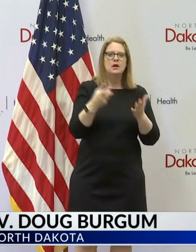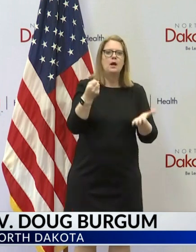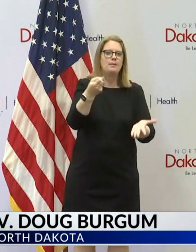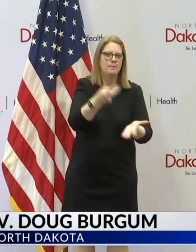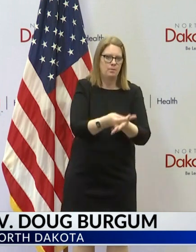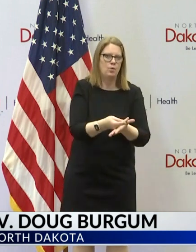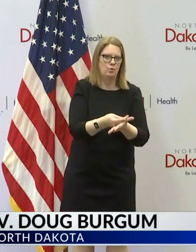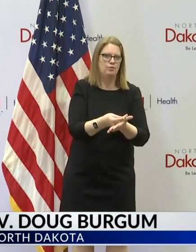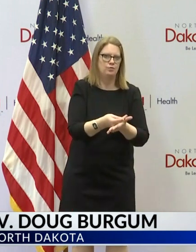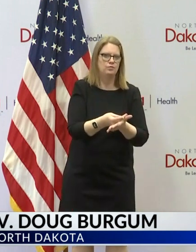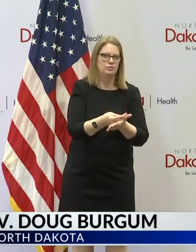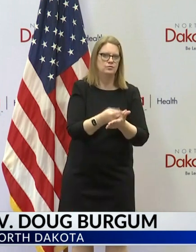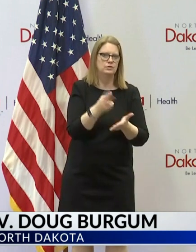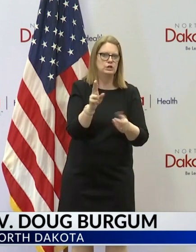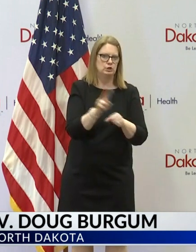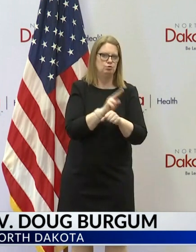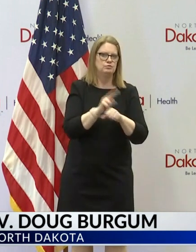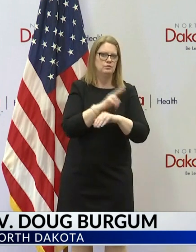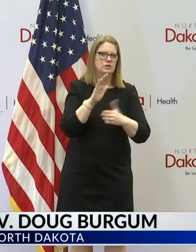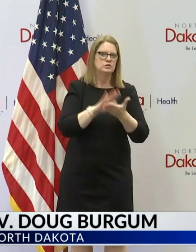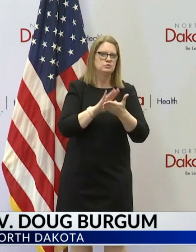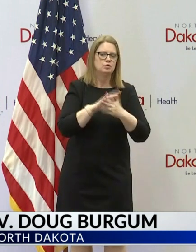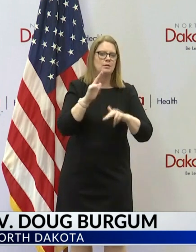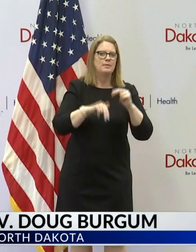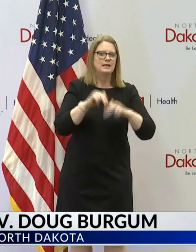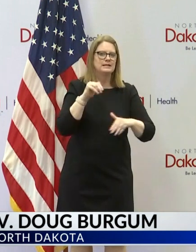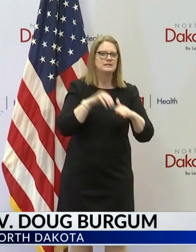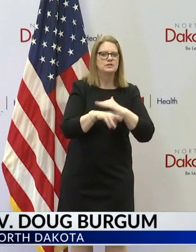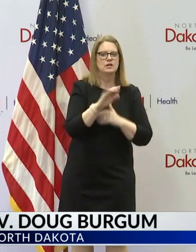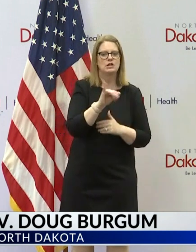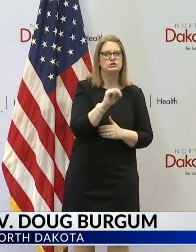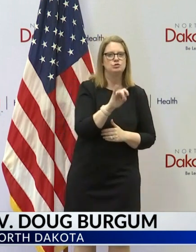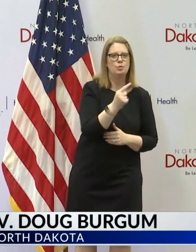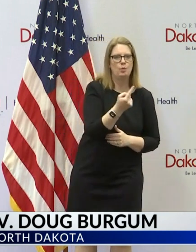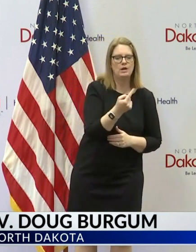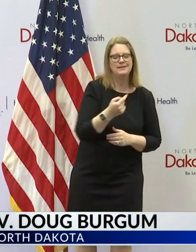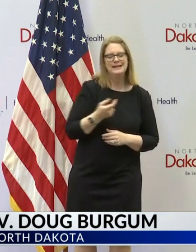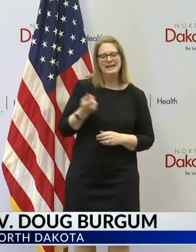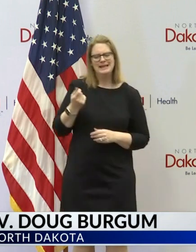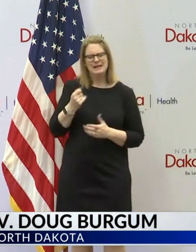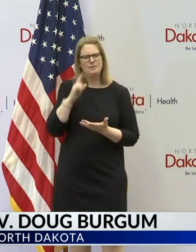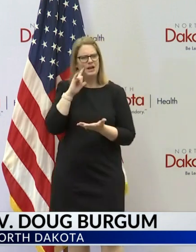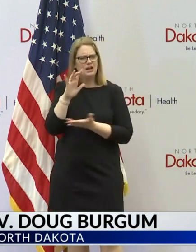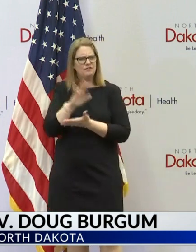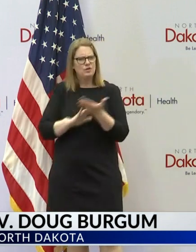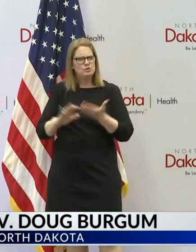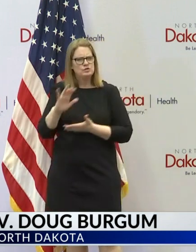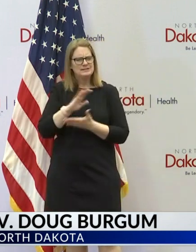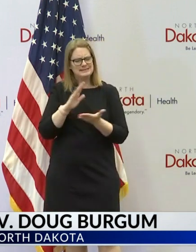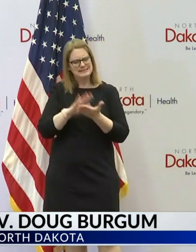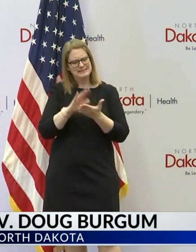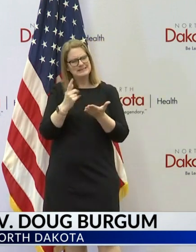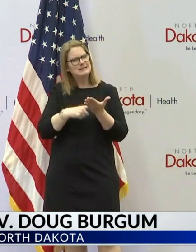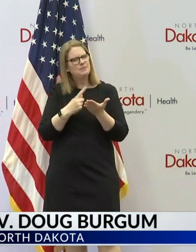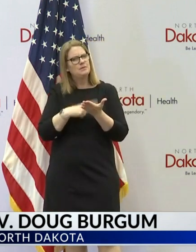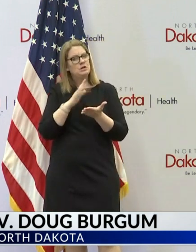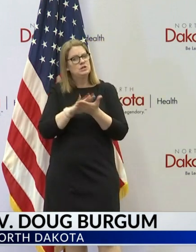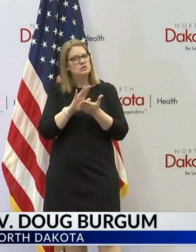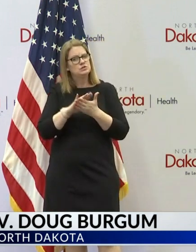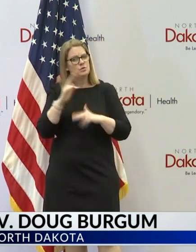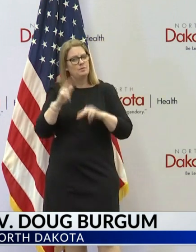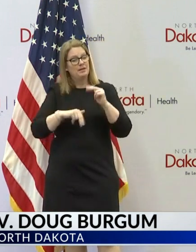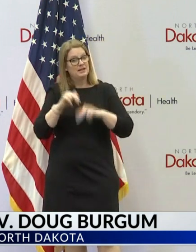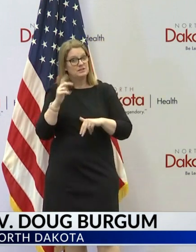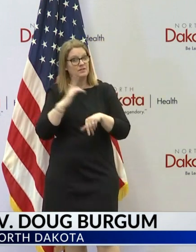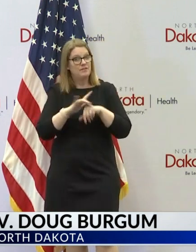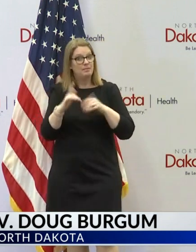school buildings can use for starting on June 1. We also, there's some confusion because, again, school buildings are available now May